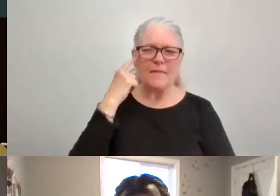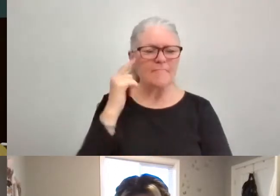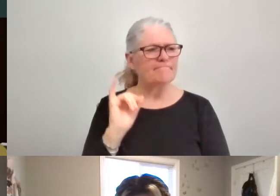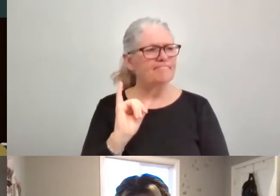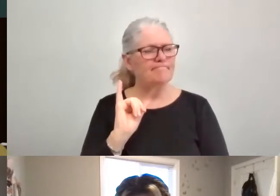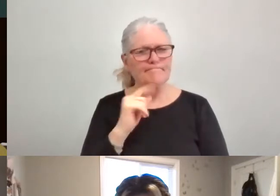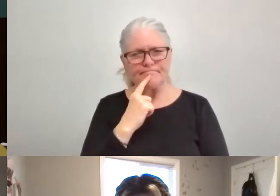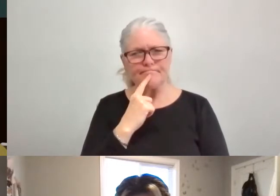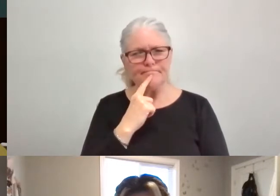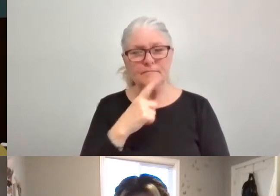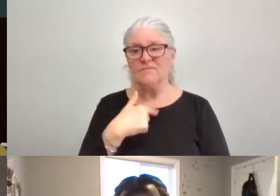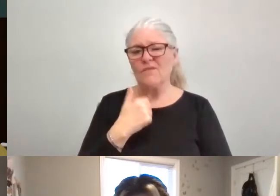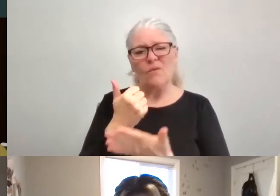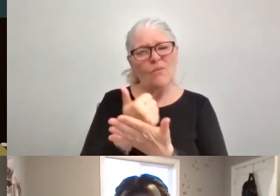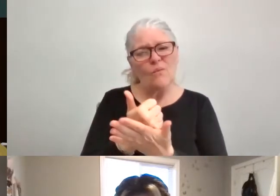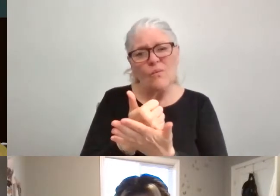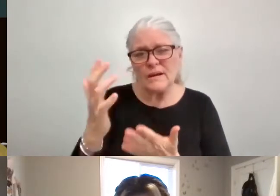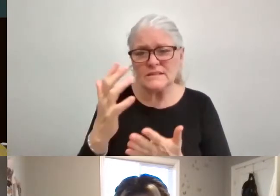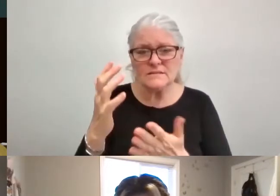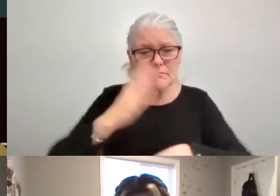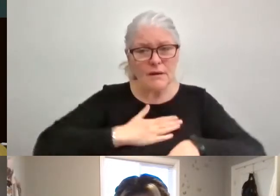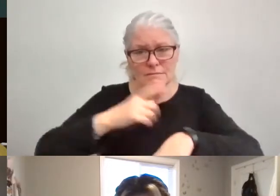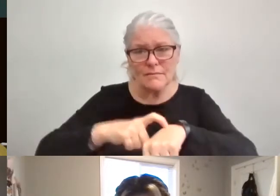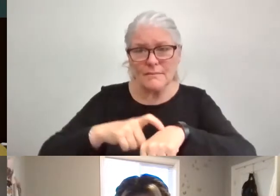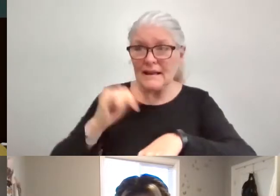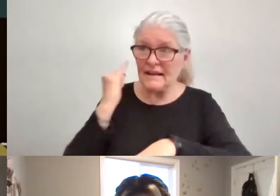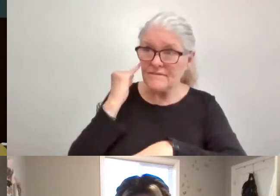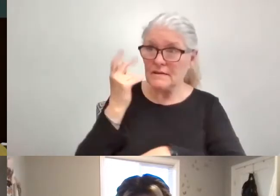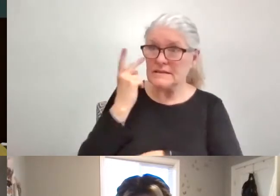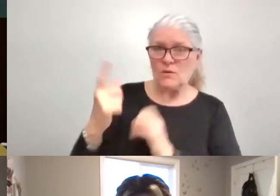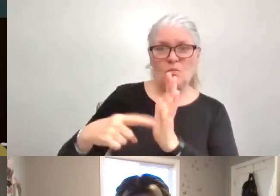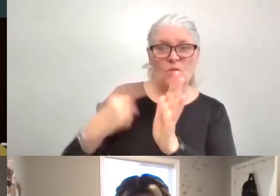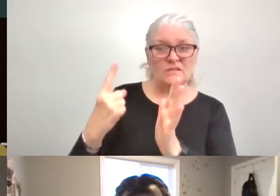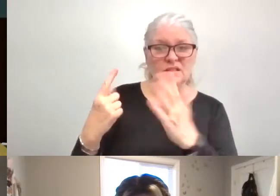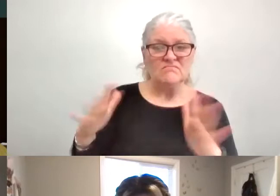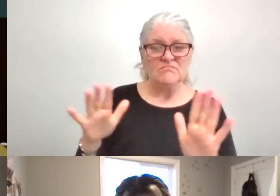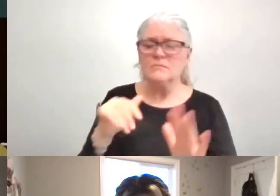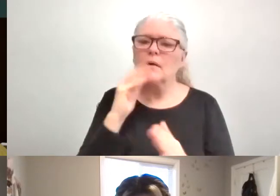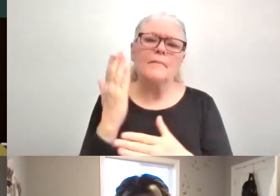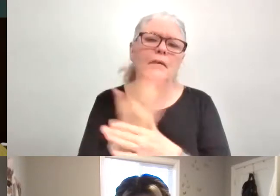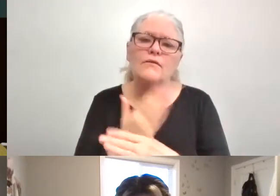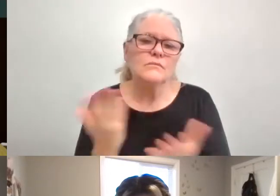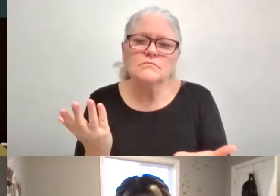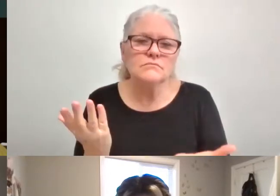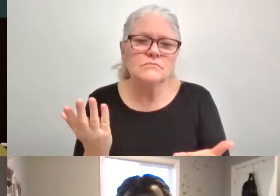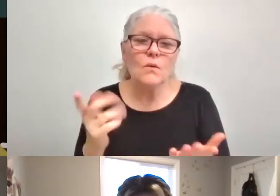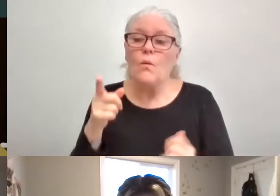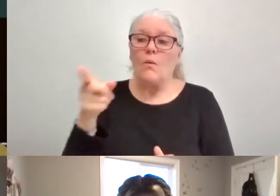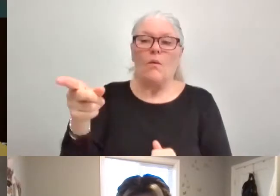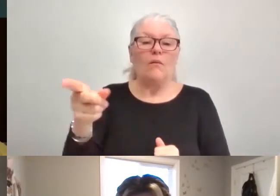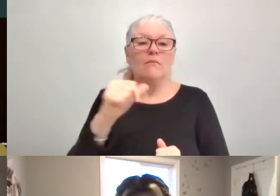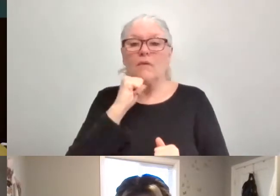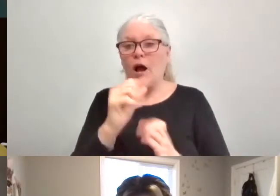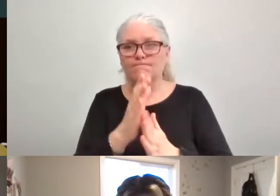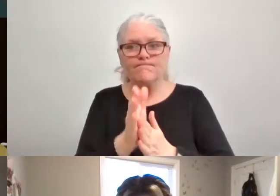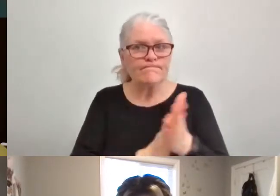I don't waste time on people I'm never gonna see again. Or like who aren't invested in actually trying to understand